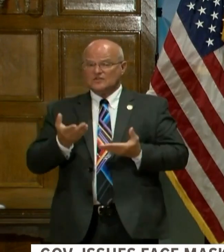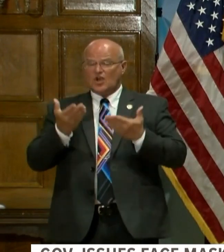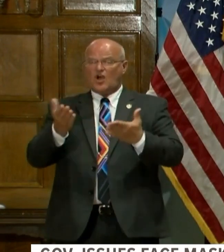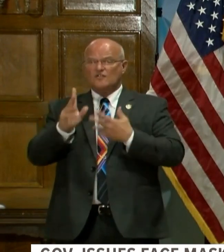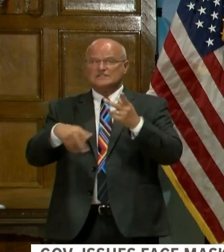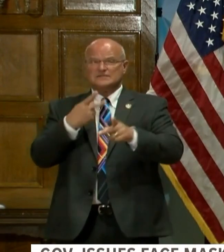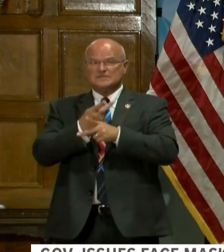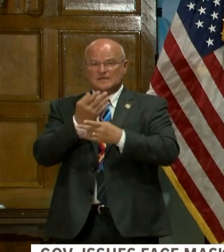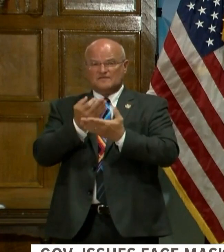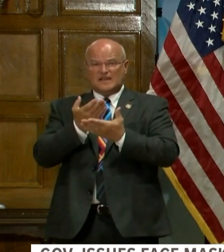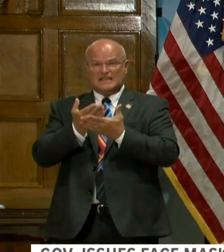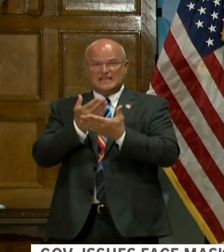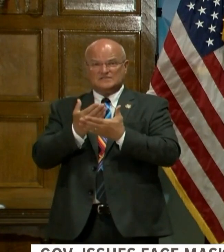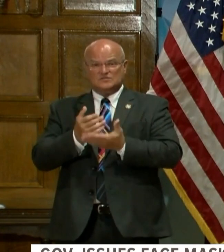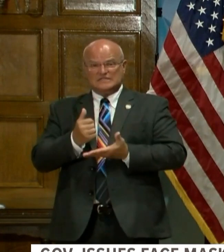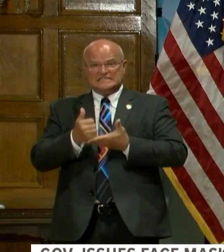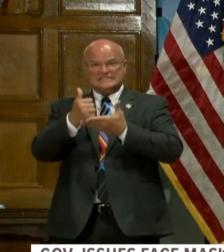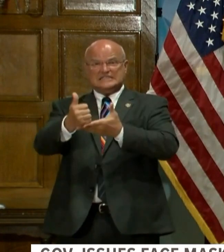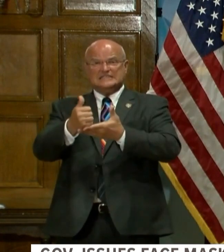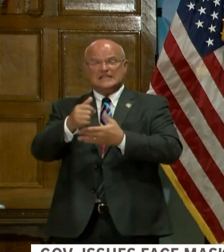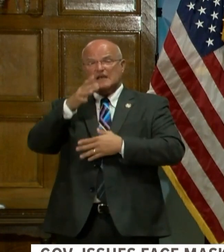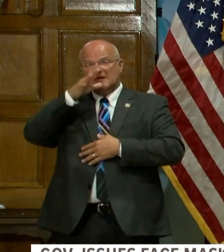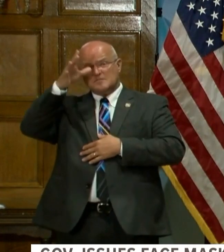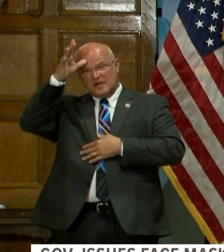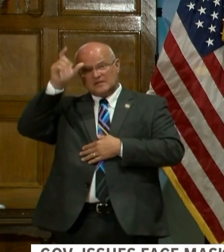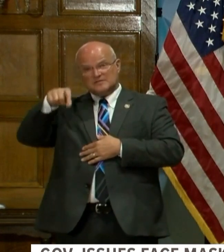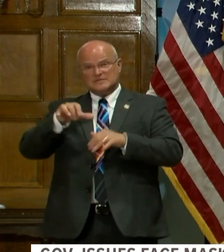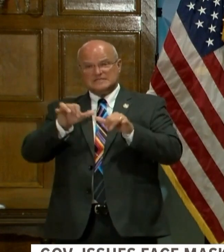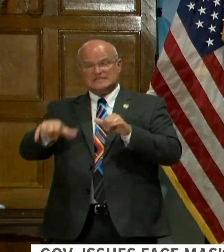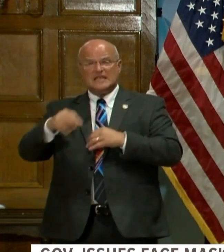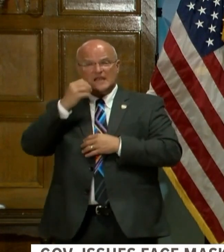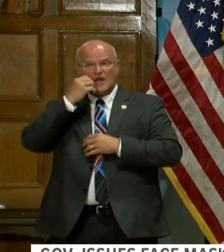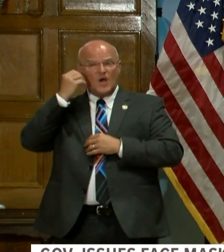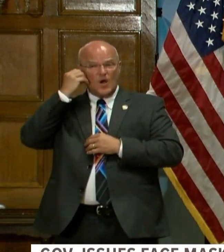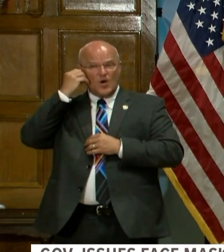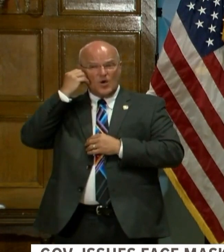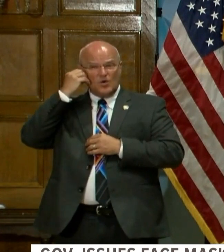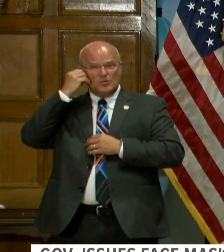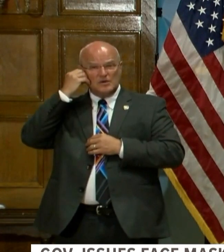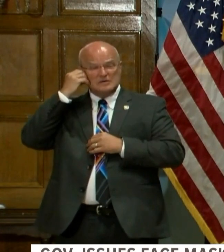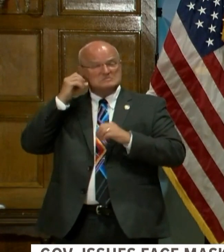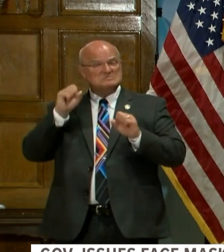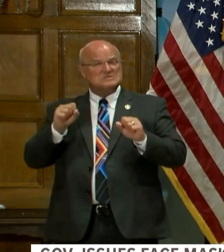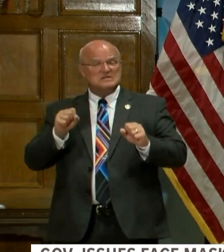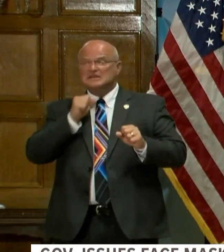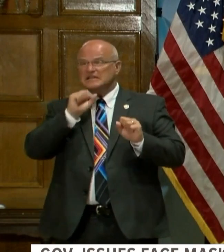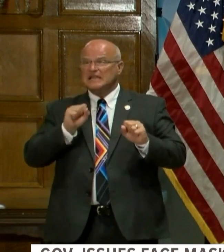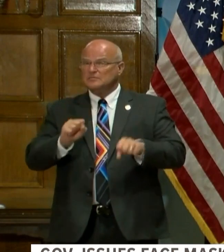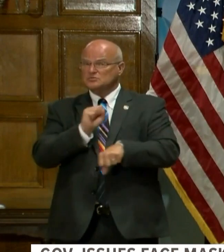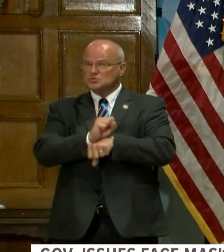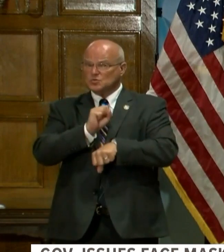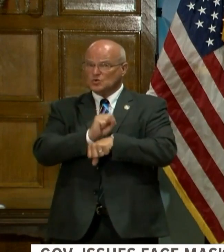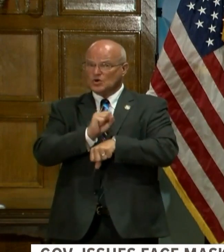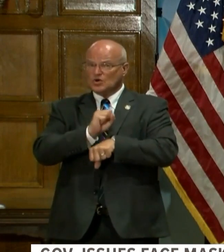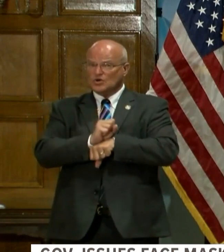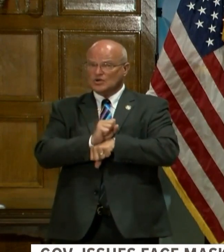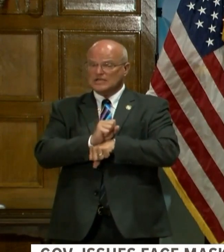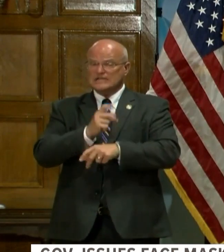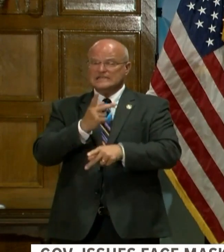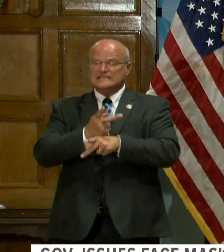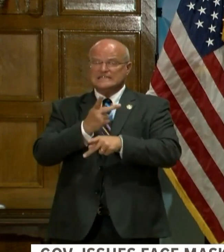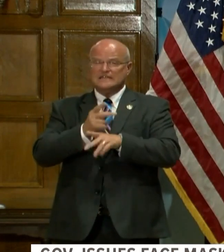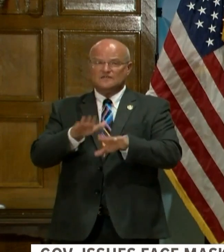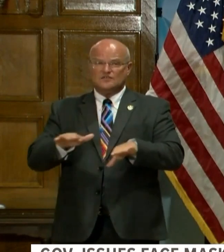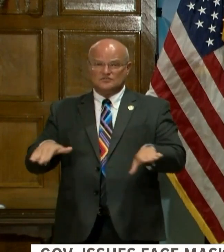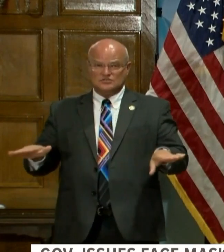some type of financial assistance to parents who have to stay home, potentially unable to work, to be able to care